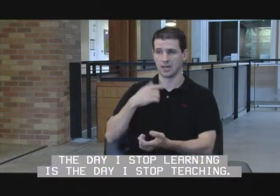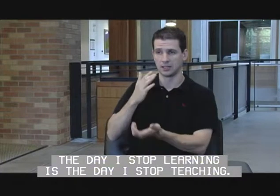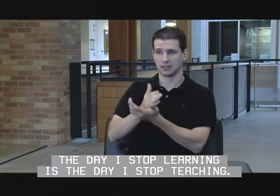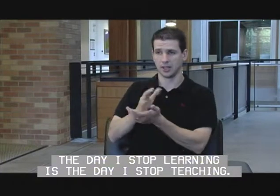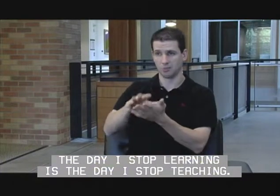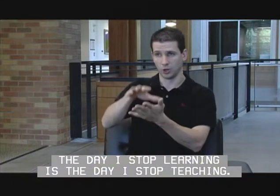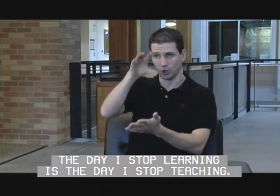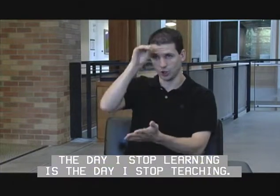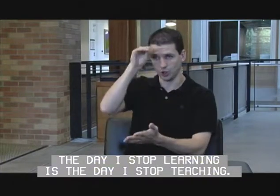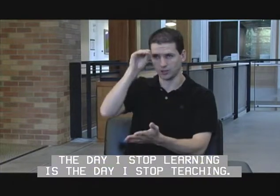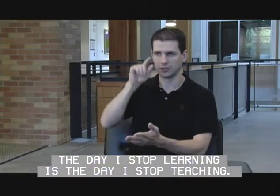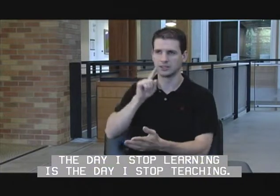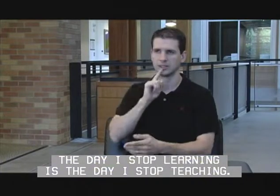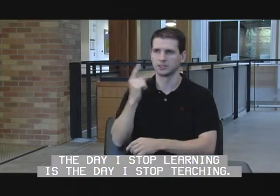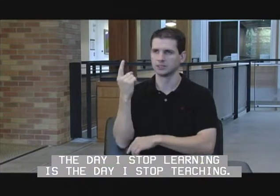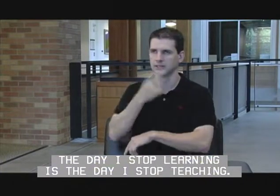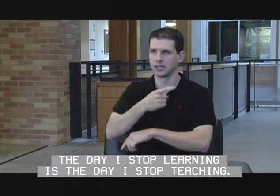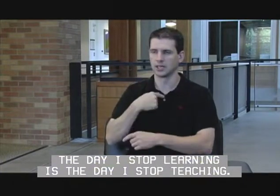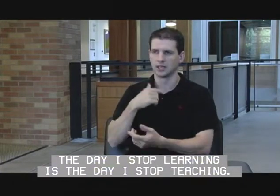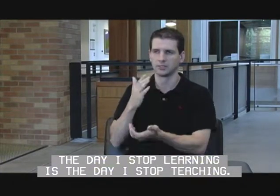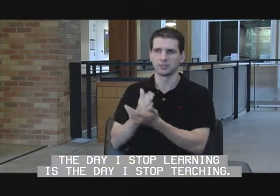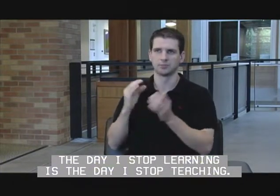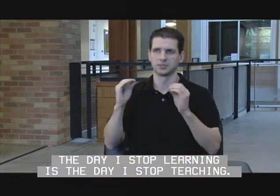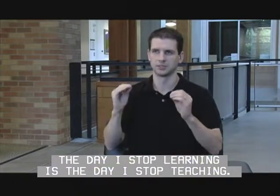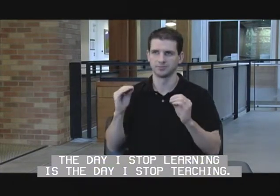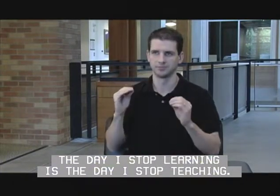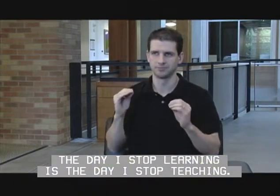The day I stop learning is the day I stop teaching.